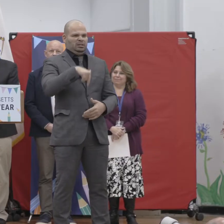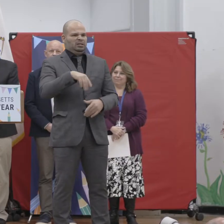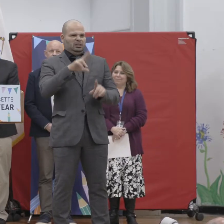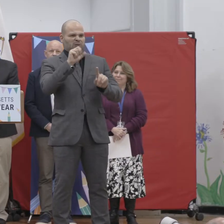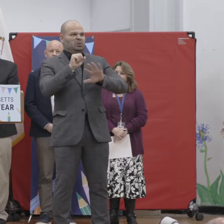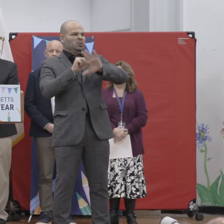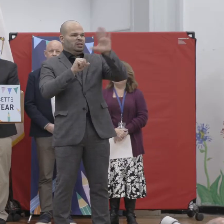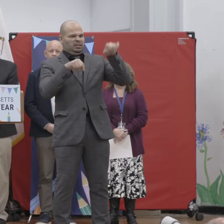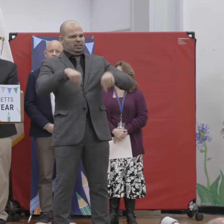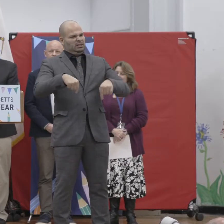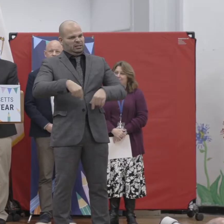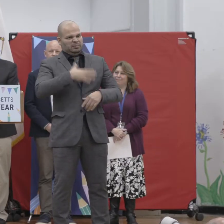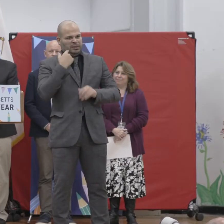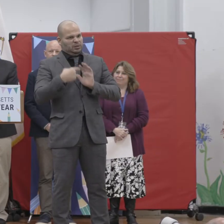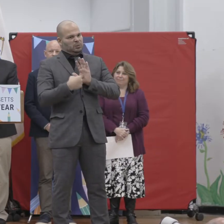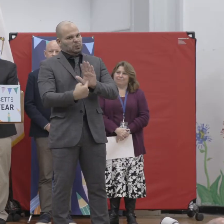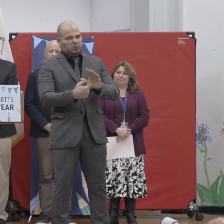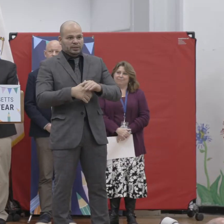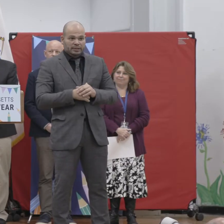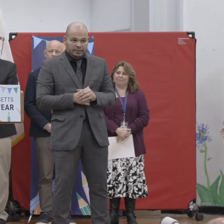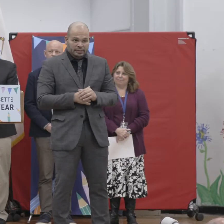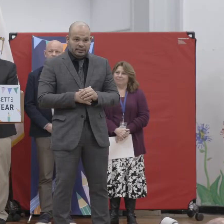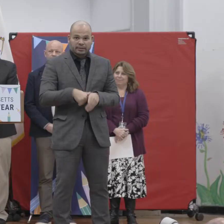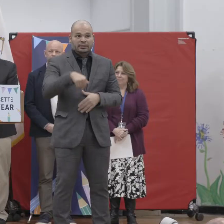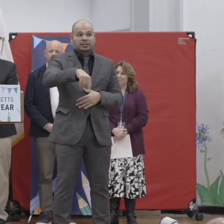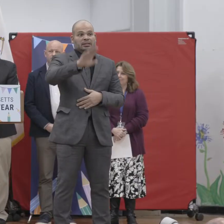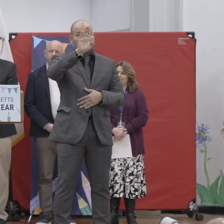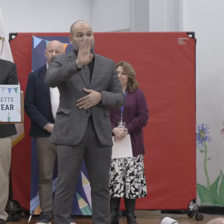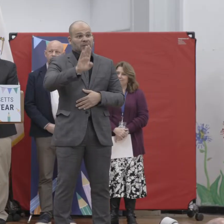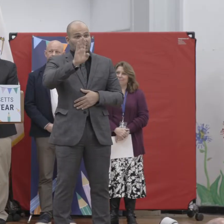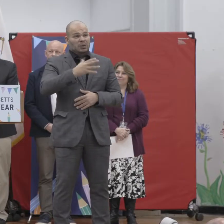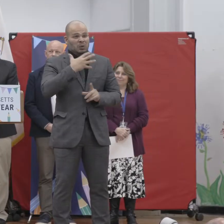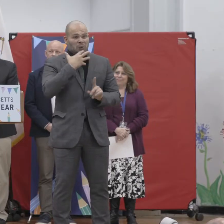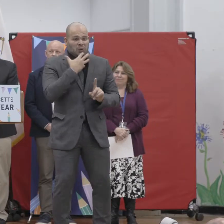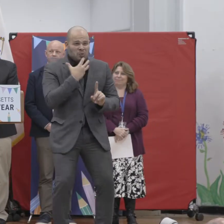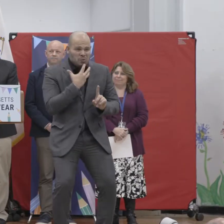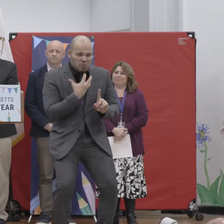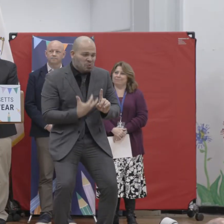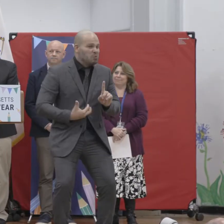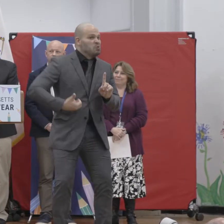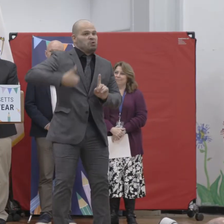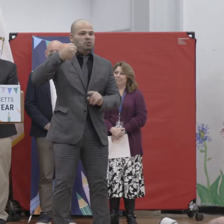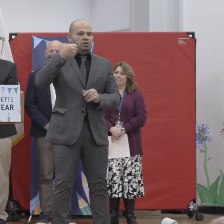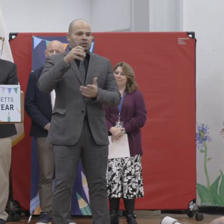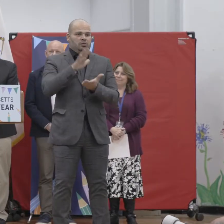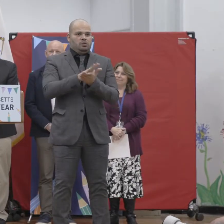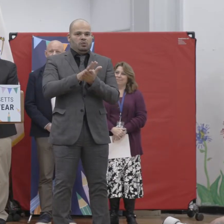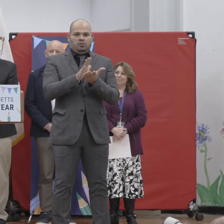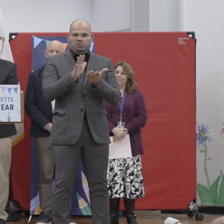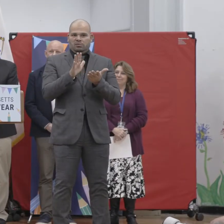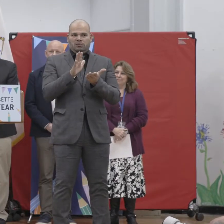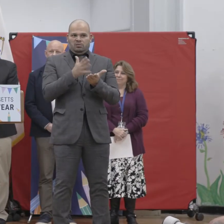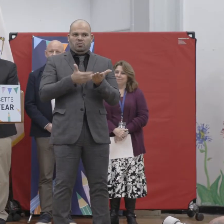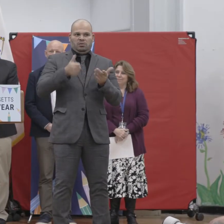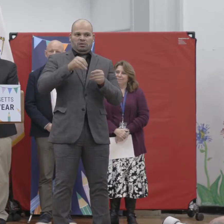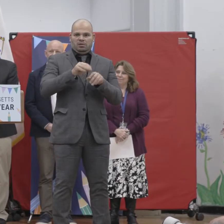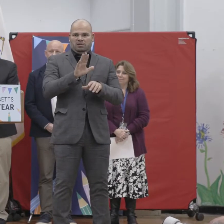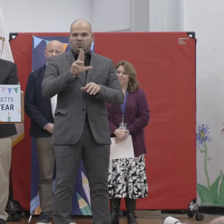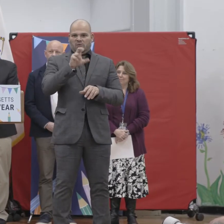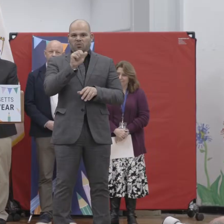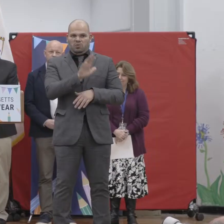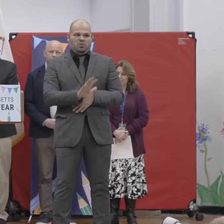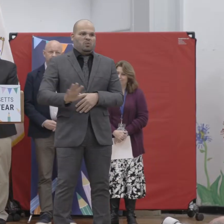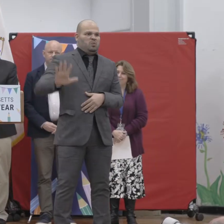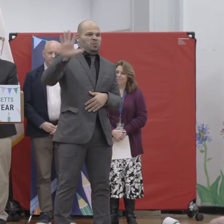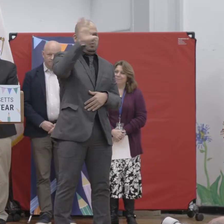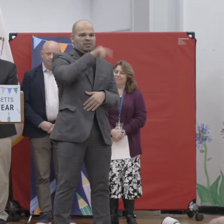the oldest public school district in the country, we're also the best. Thank you to Superintendent Mary Skipper for all